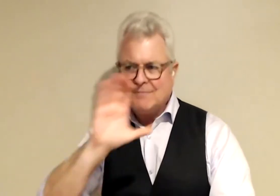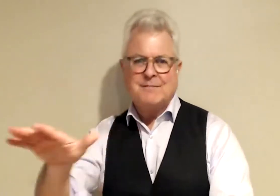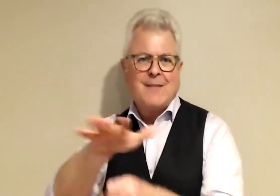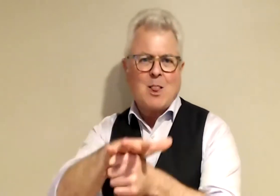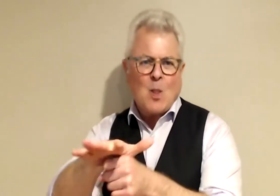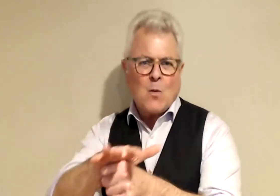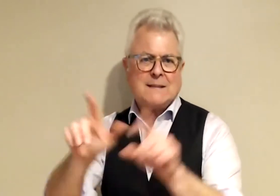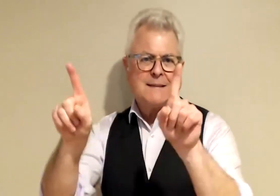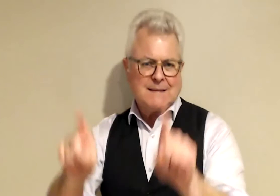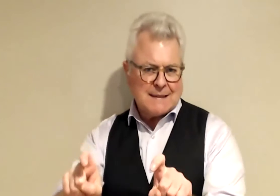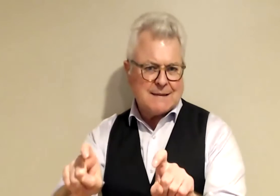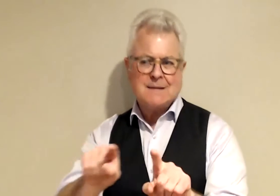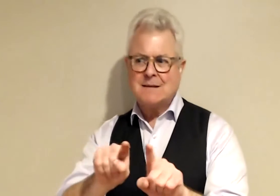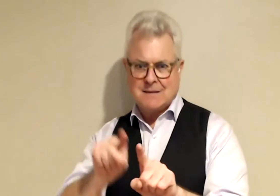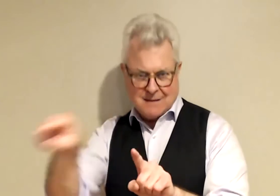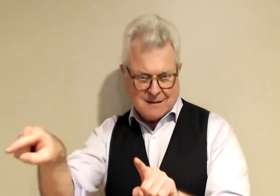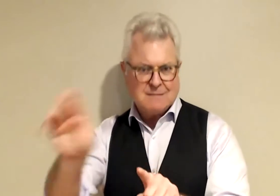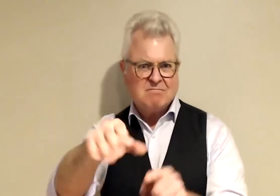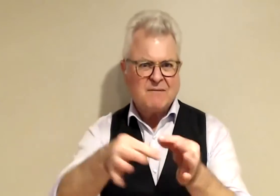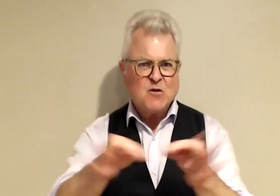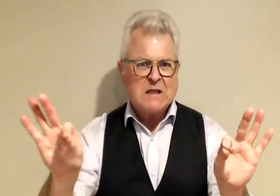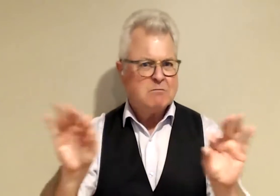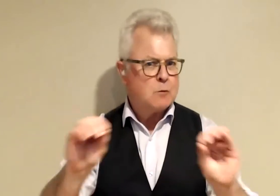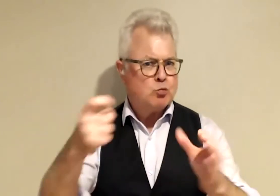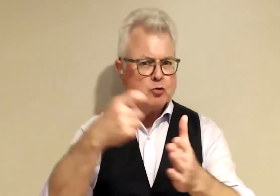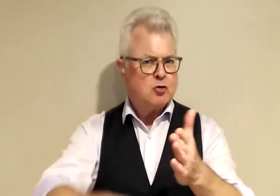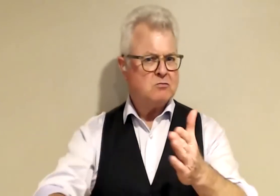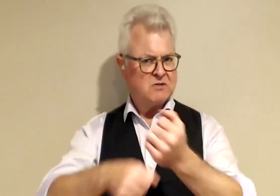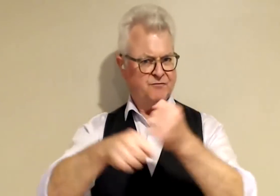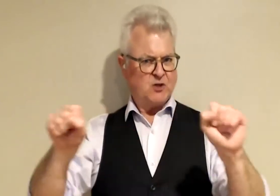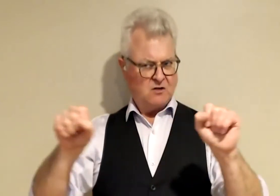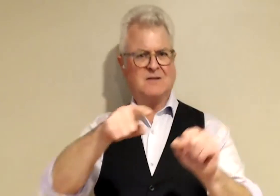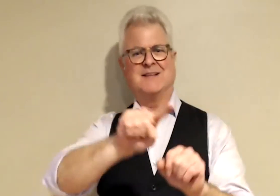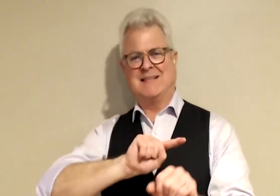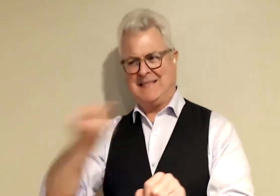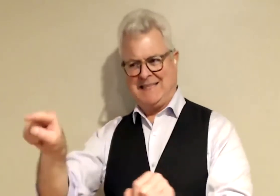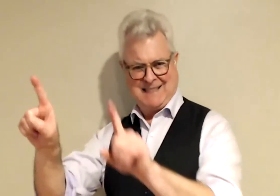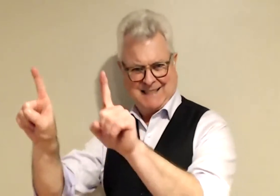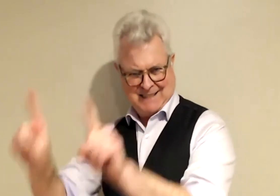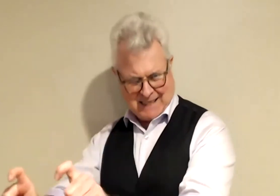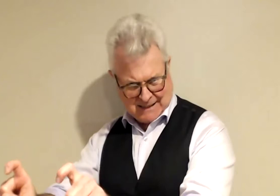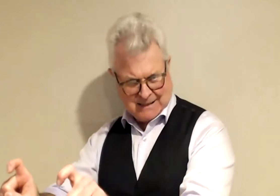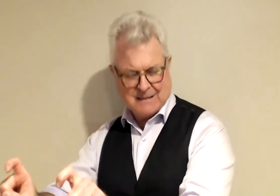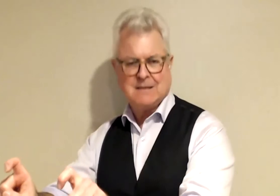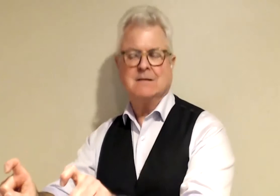for COVID-19 at a local testing center. Okay, there'll be no charge. This testing will be free.